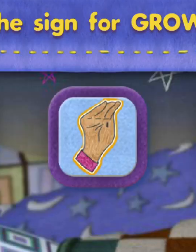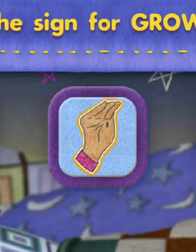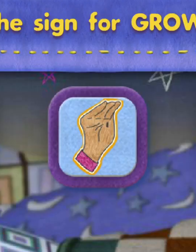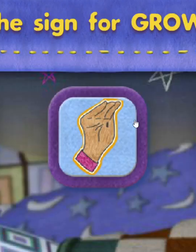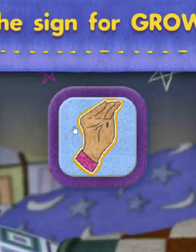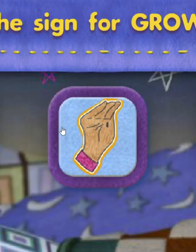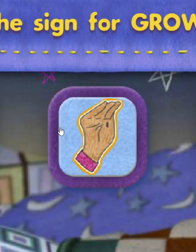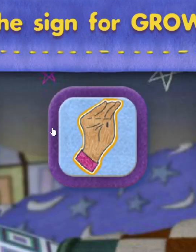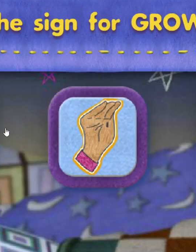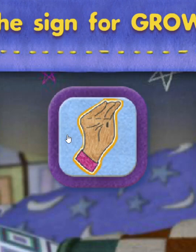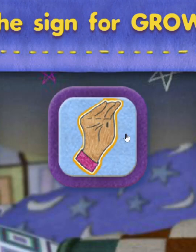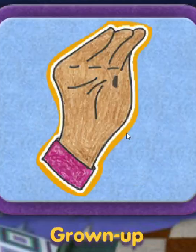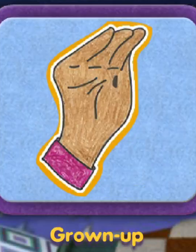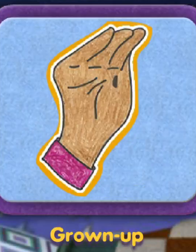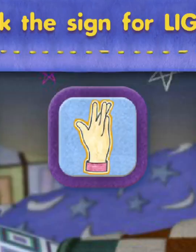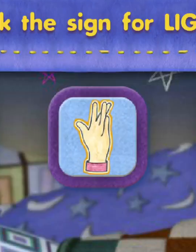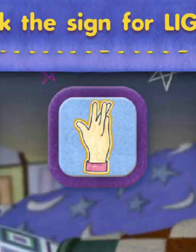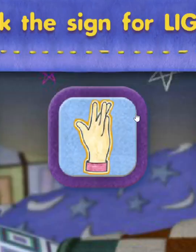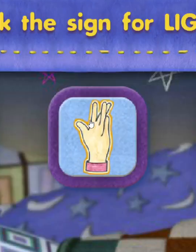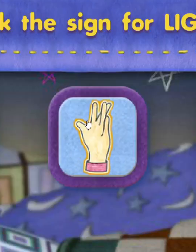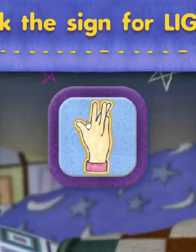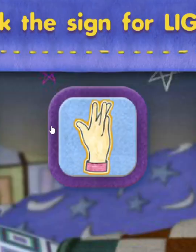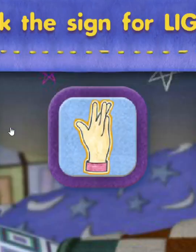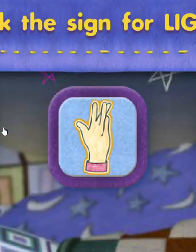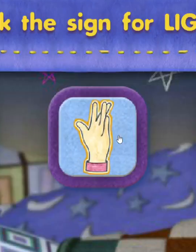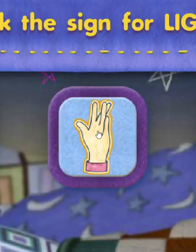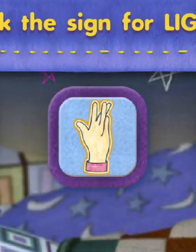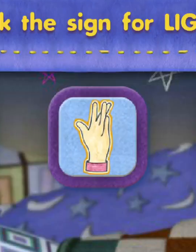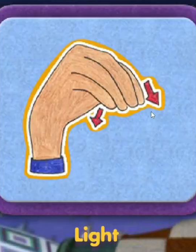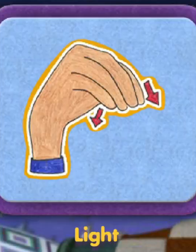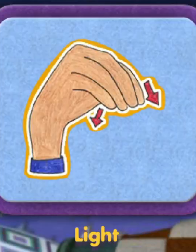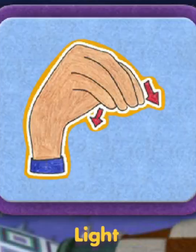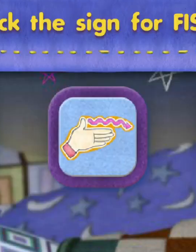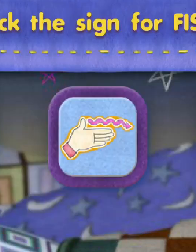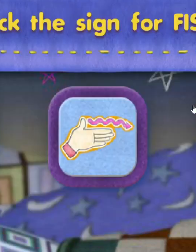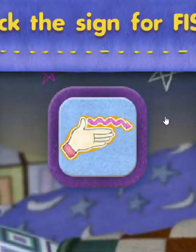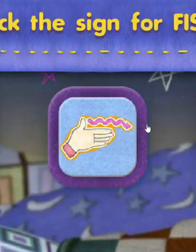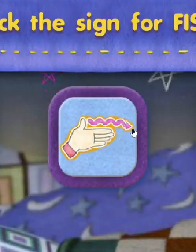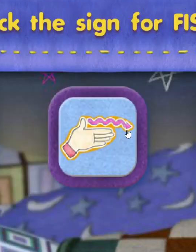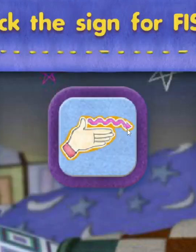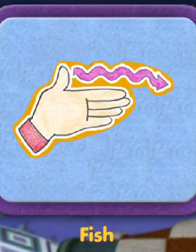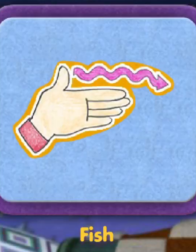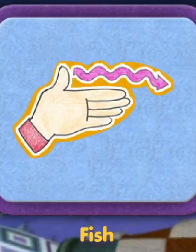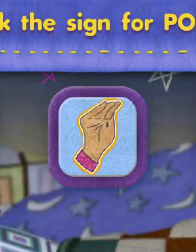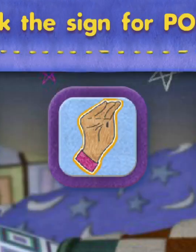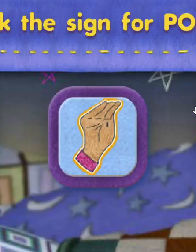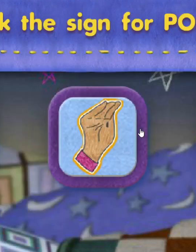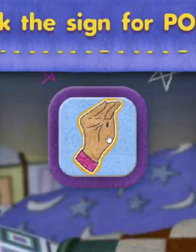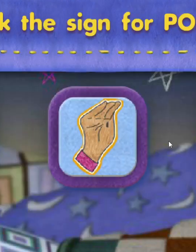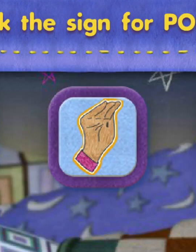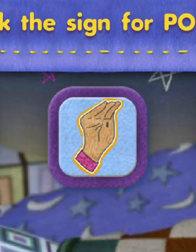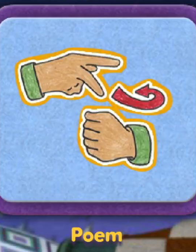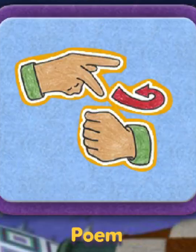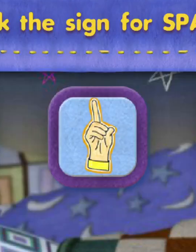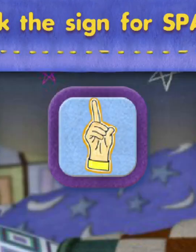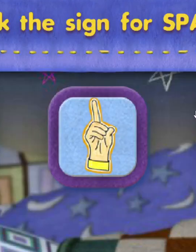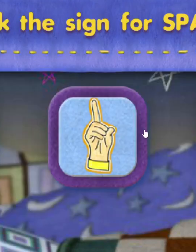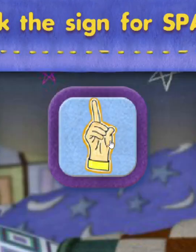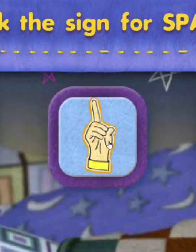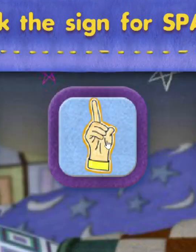This is the sign. Select the sign for this is select the sign for amazing. Click the sign. Select the